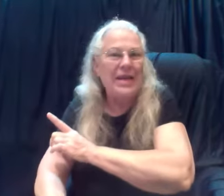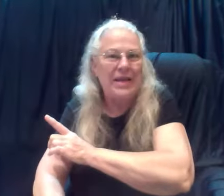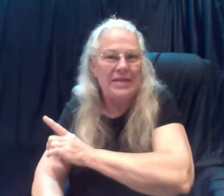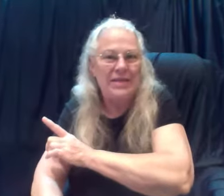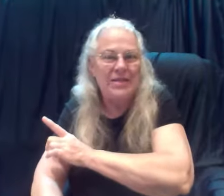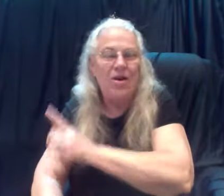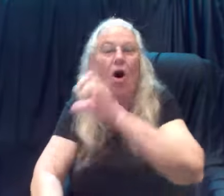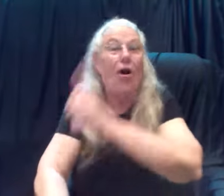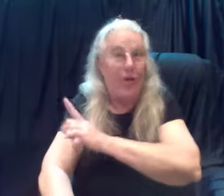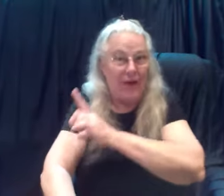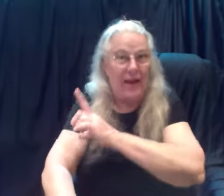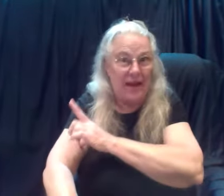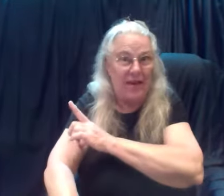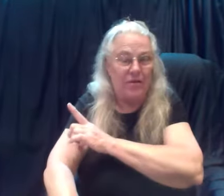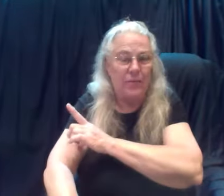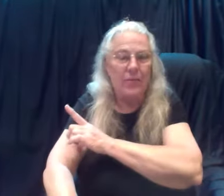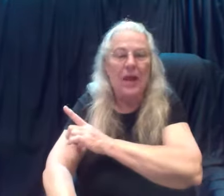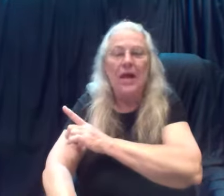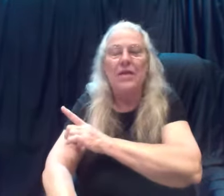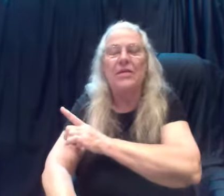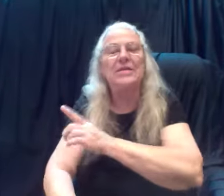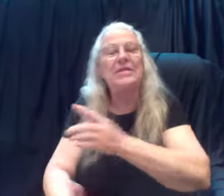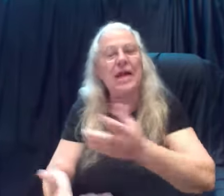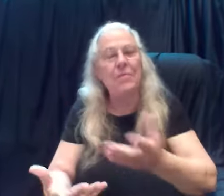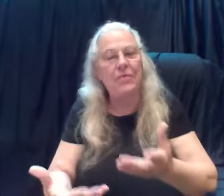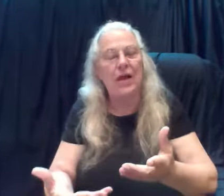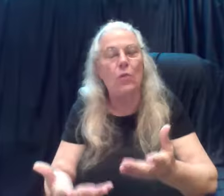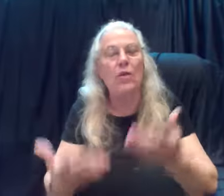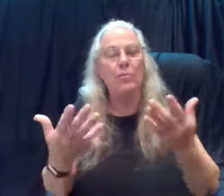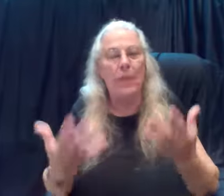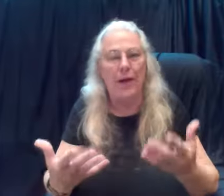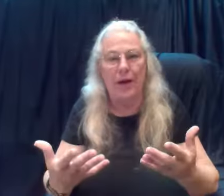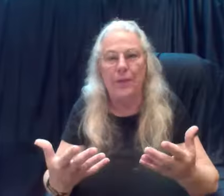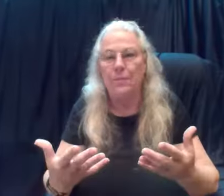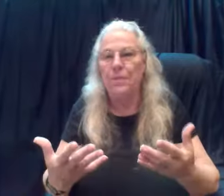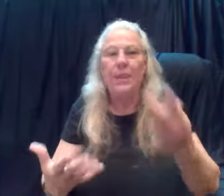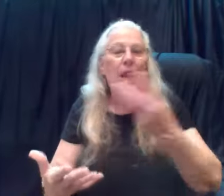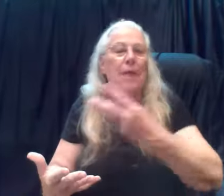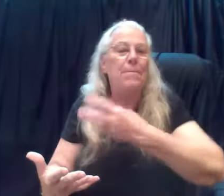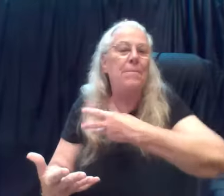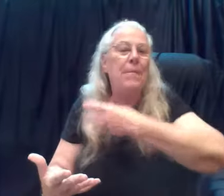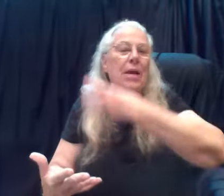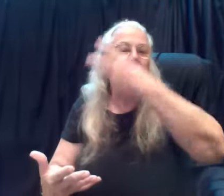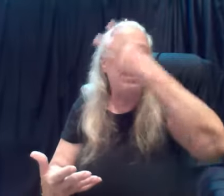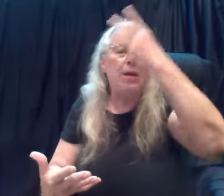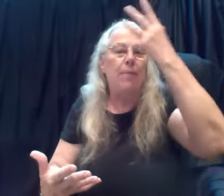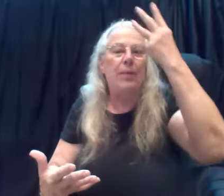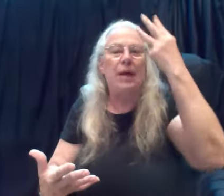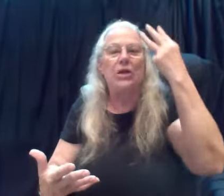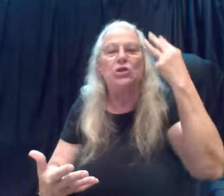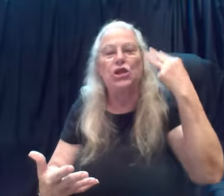Lindas are here. The same thing with Mary. Mary, being